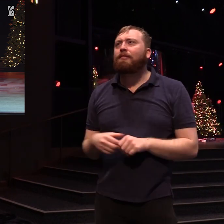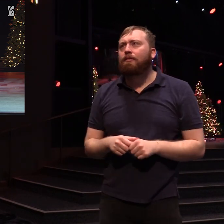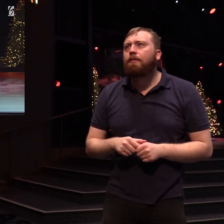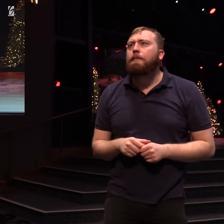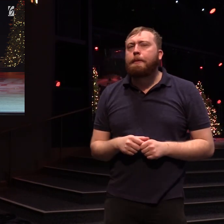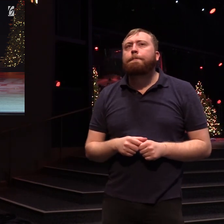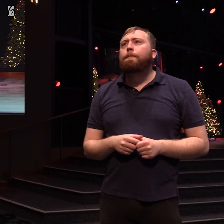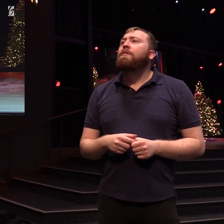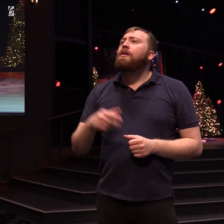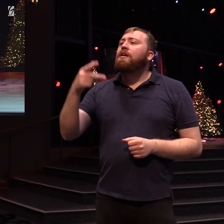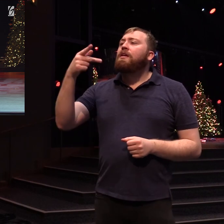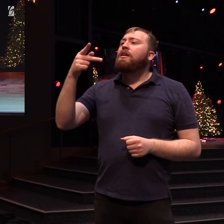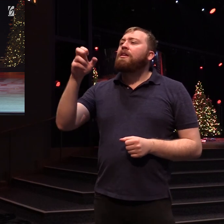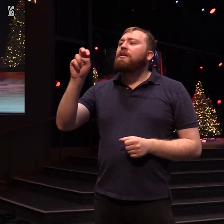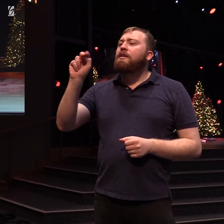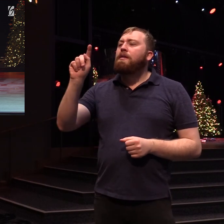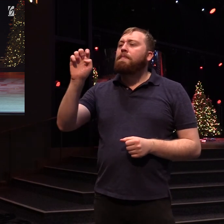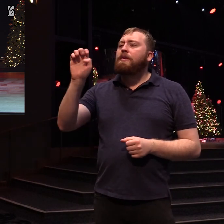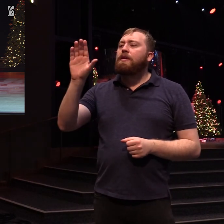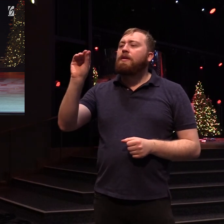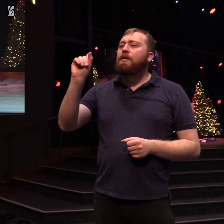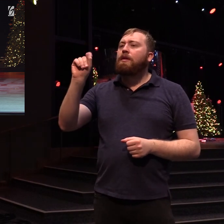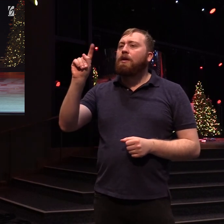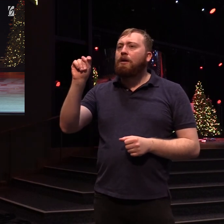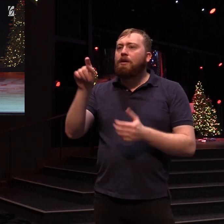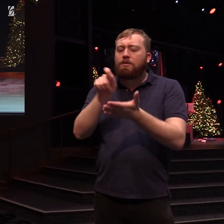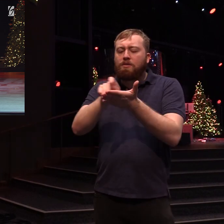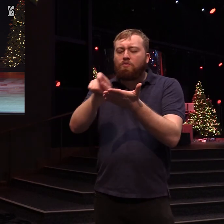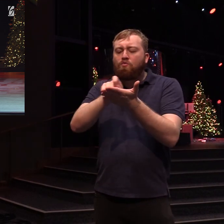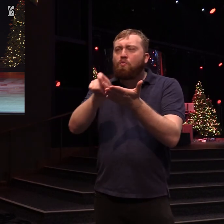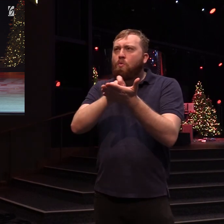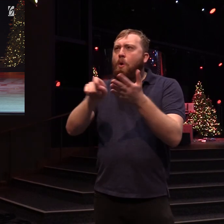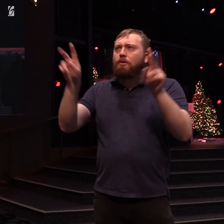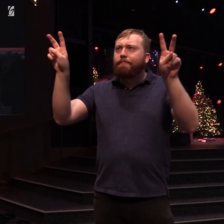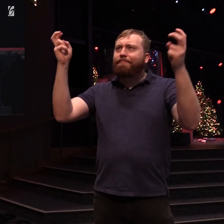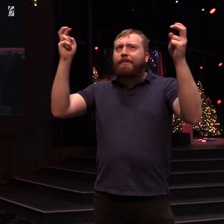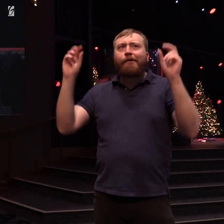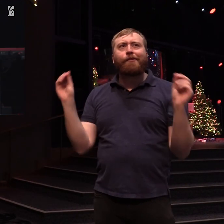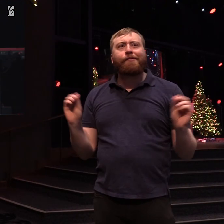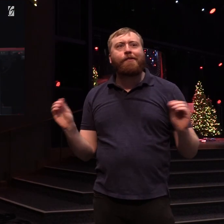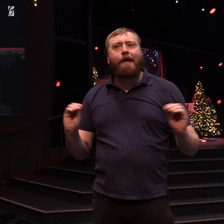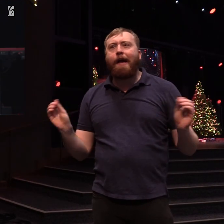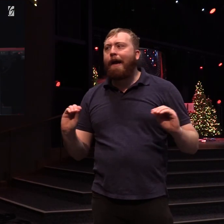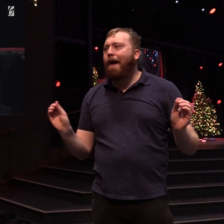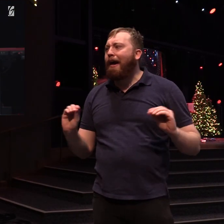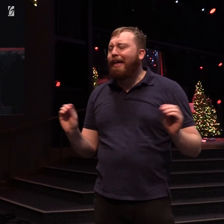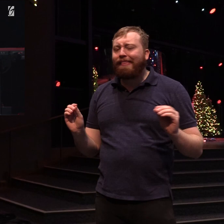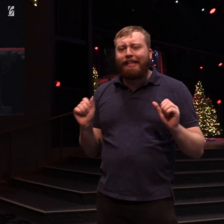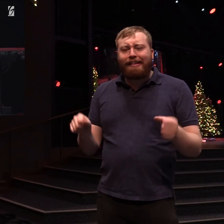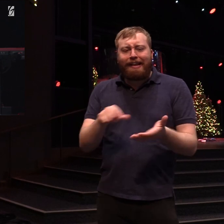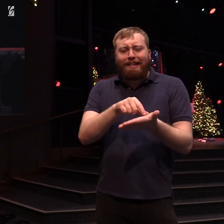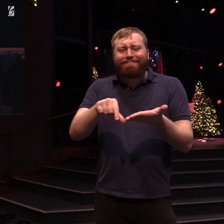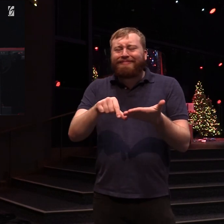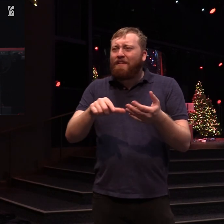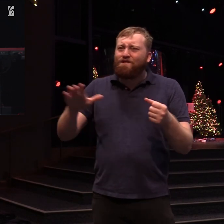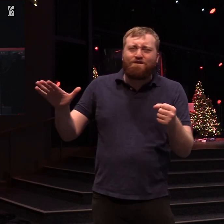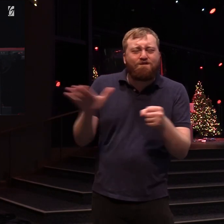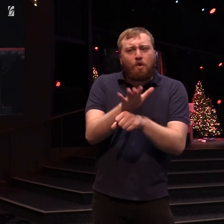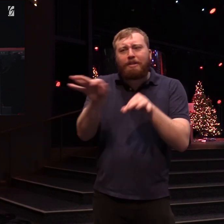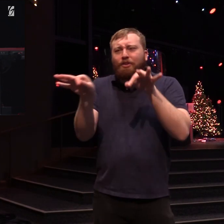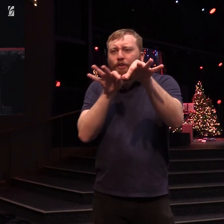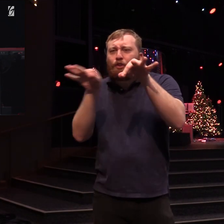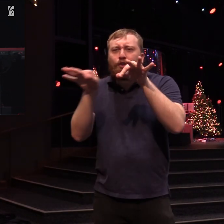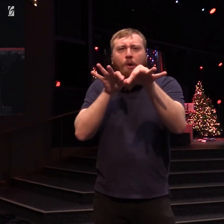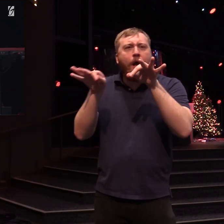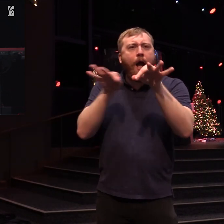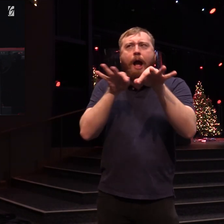was right when he wrote, "No passage can be found to alleviate to any degree whatsoever the severity of this time that